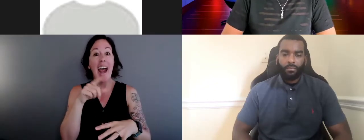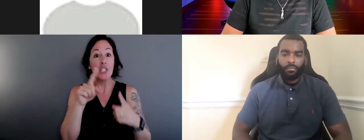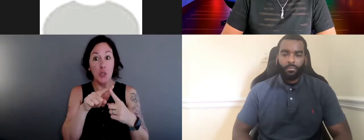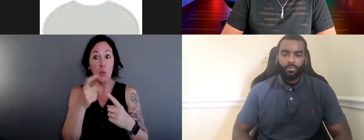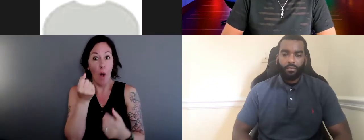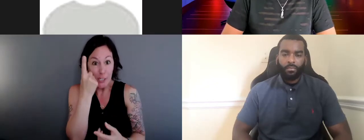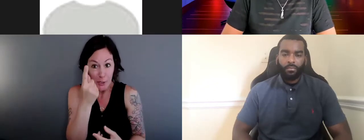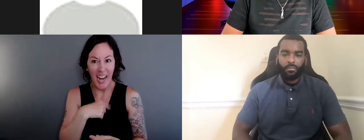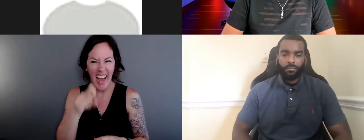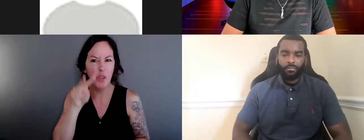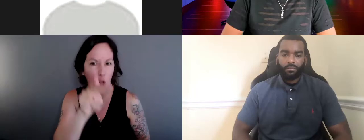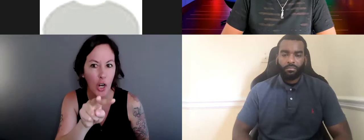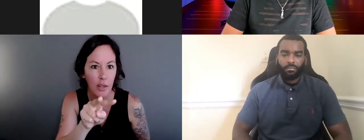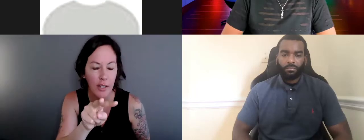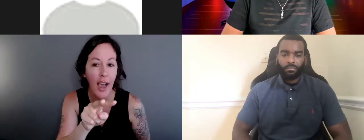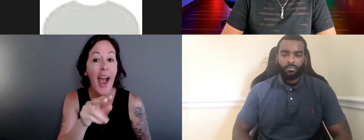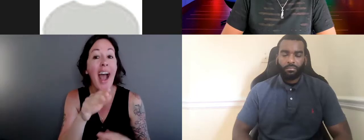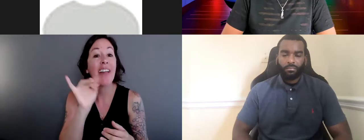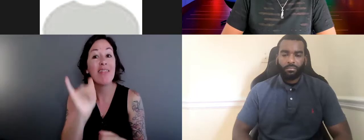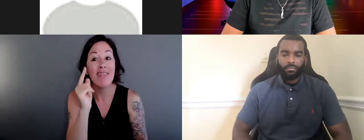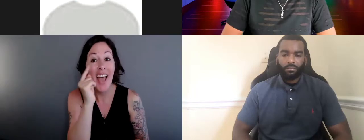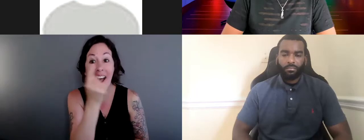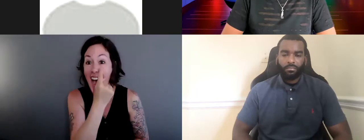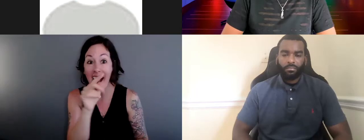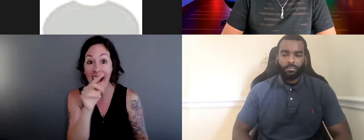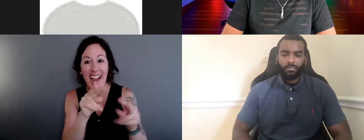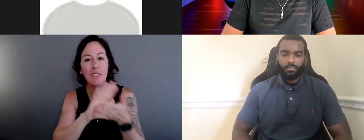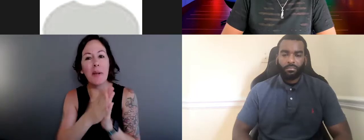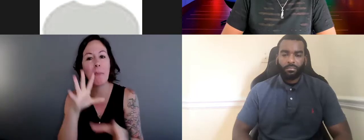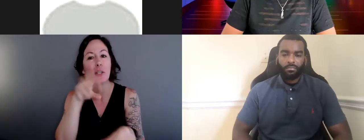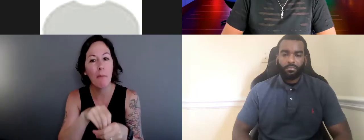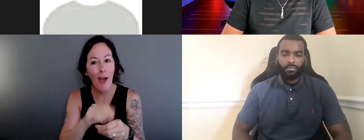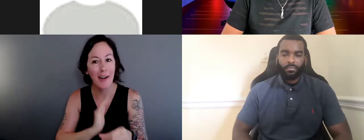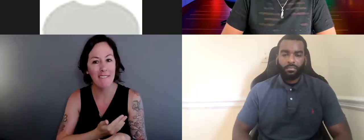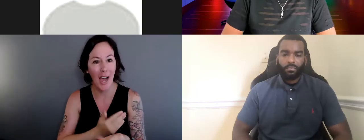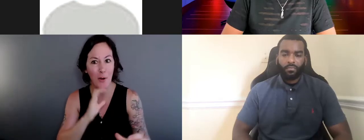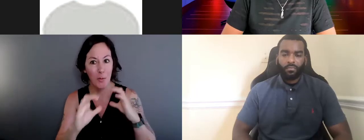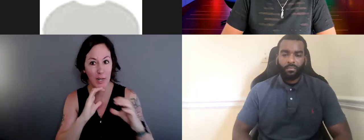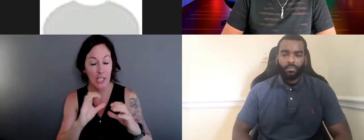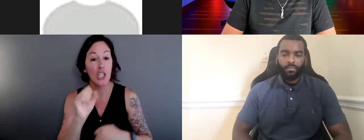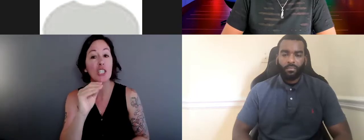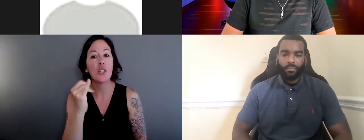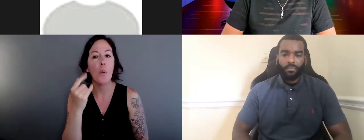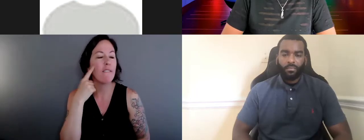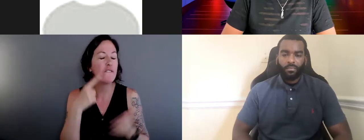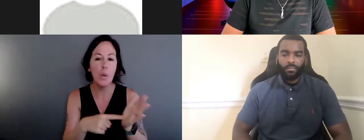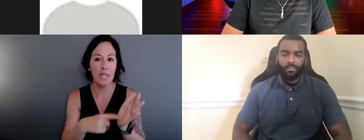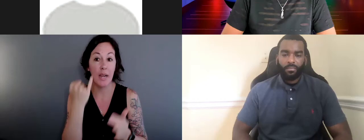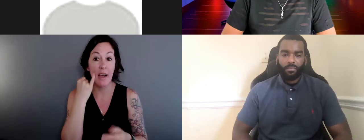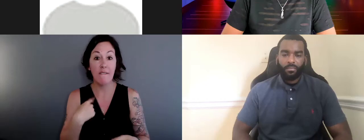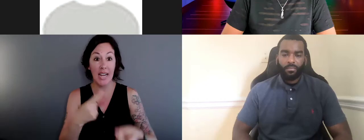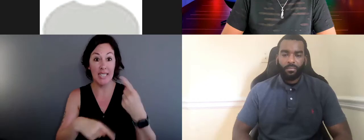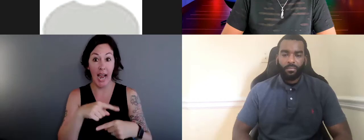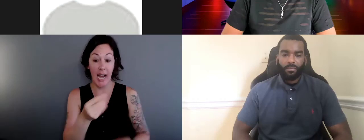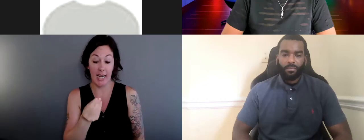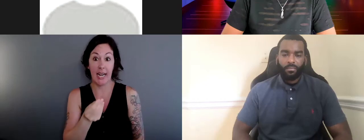So we use our physical space to sign, and we use the visual space to